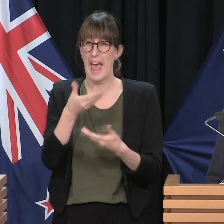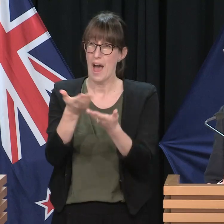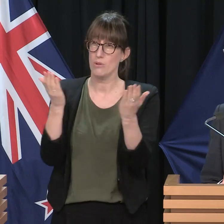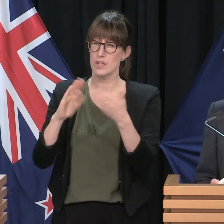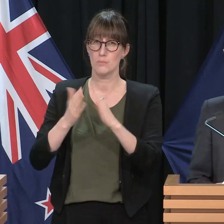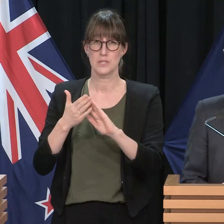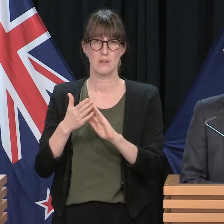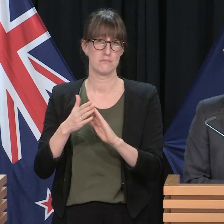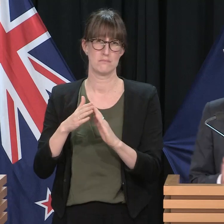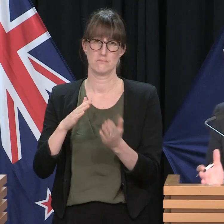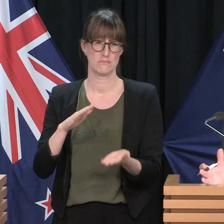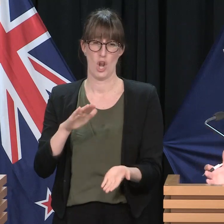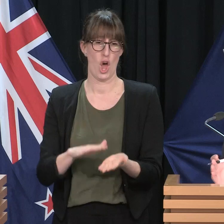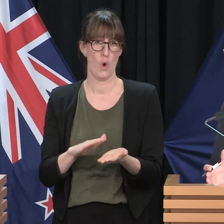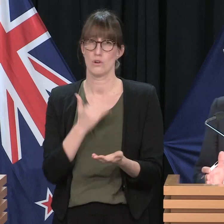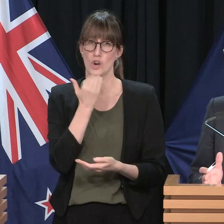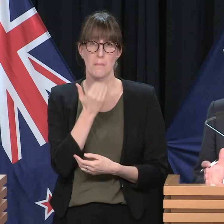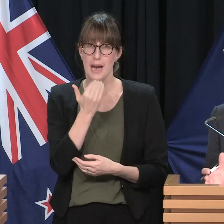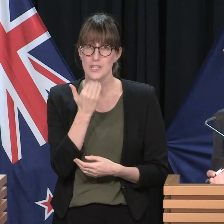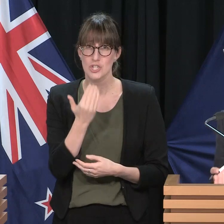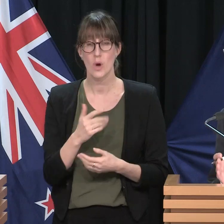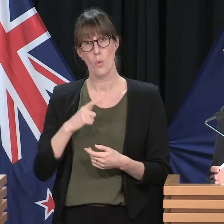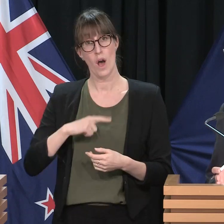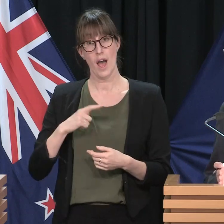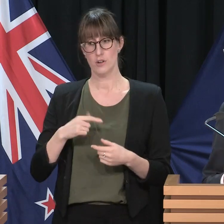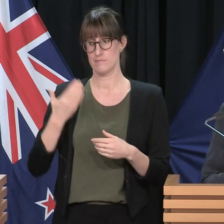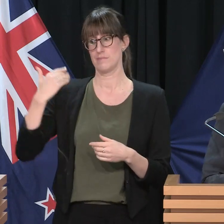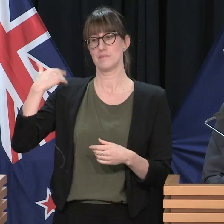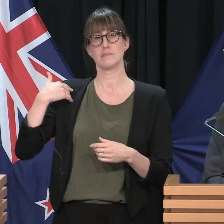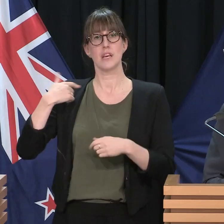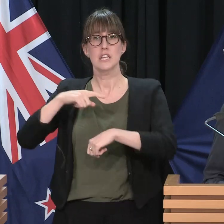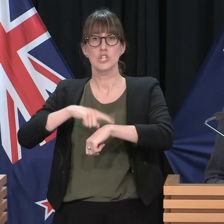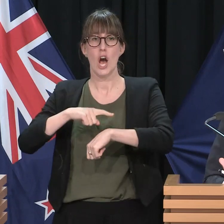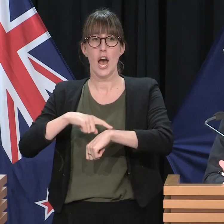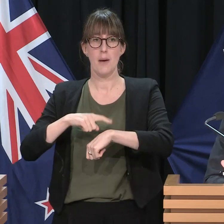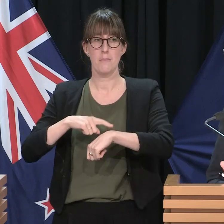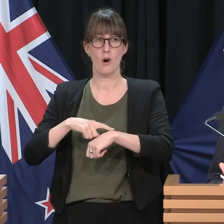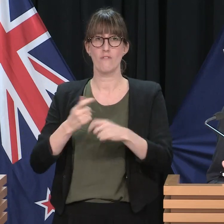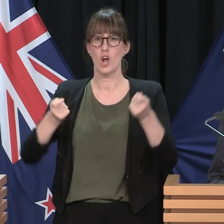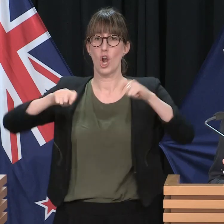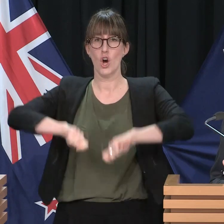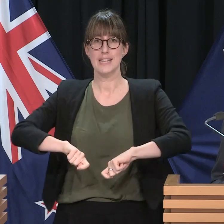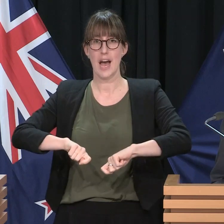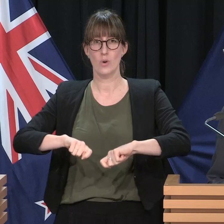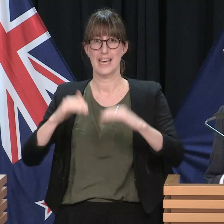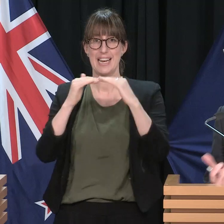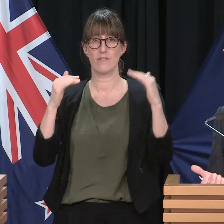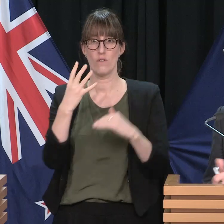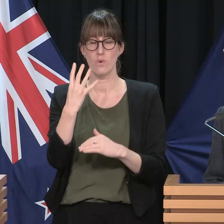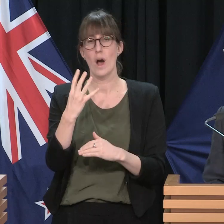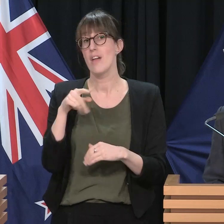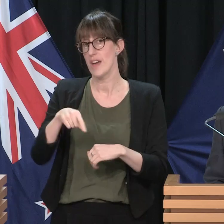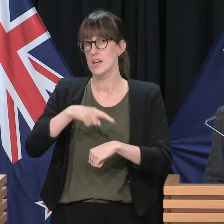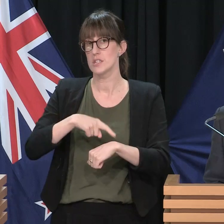almost certainly a result of the lockdown that we went into right at the time when influenza viruses would have been coming into the country, and